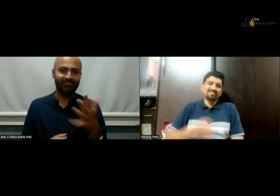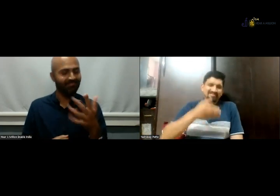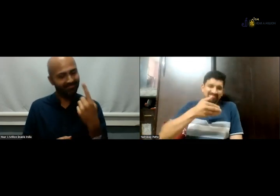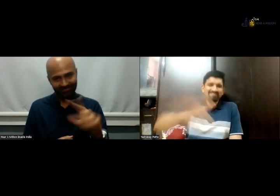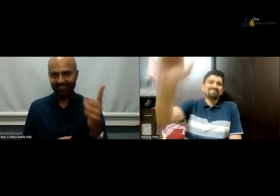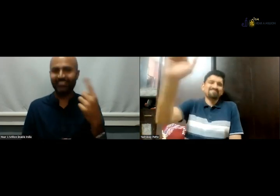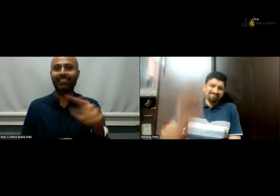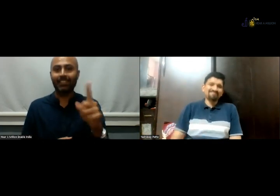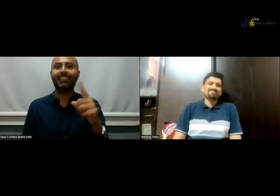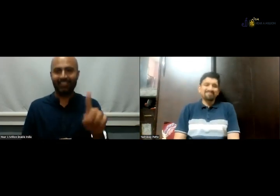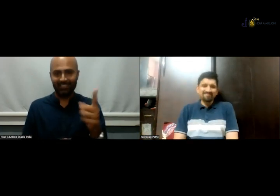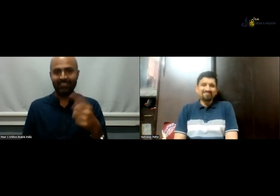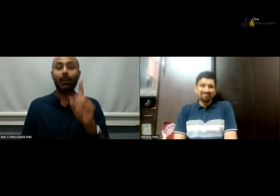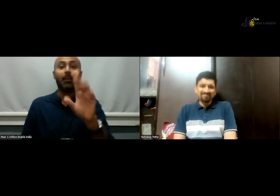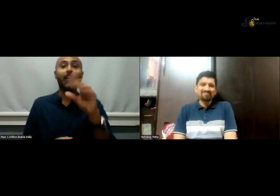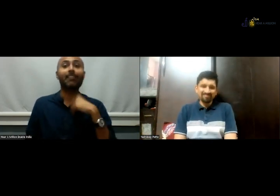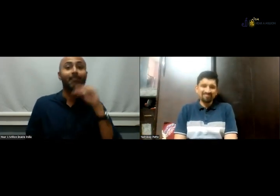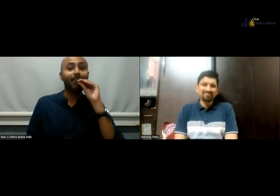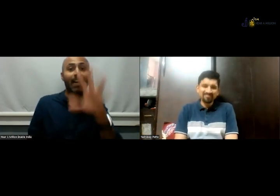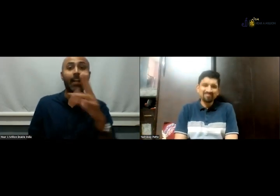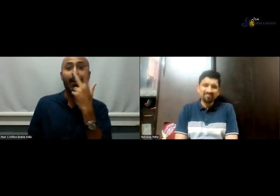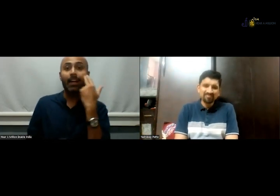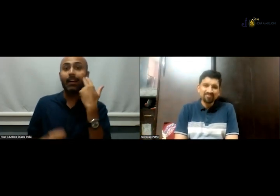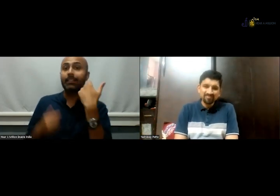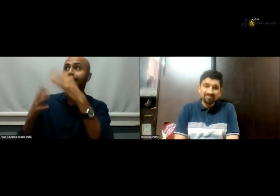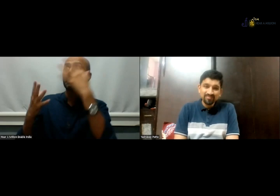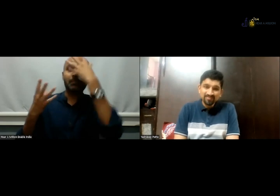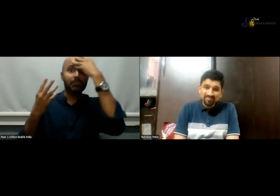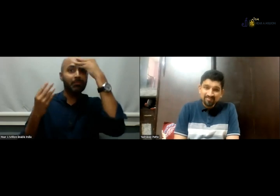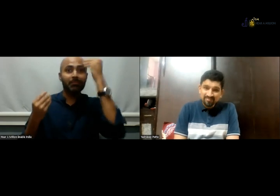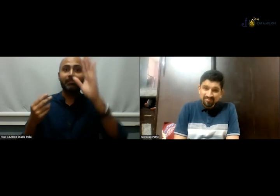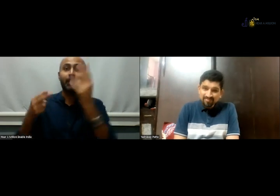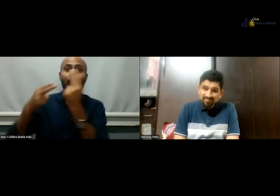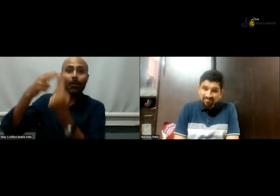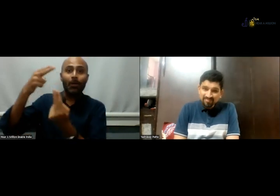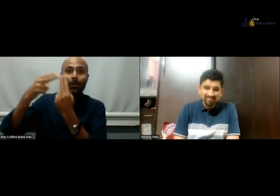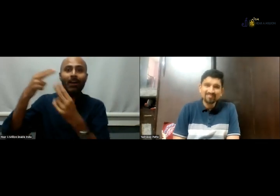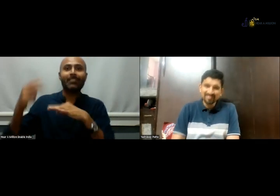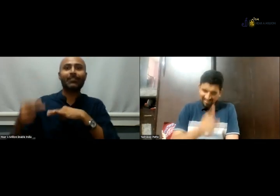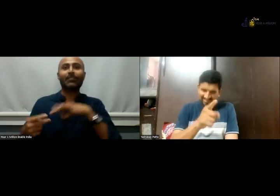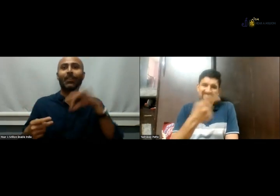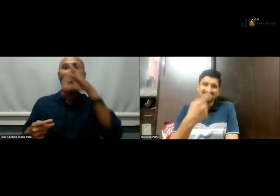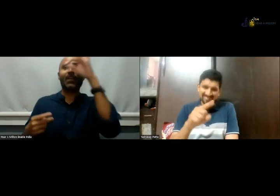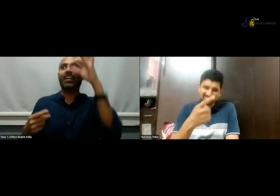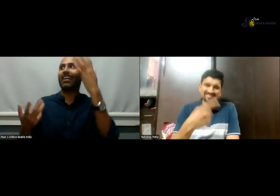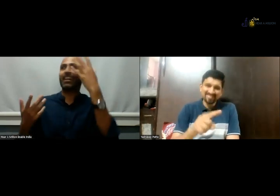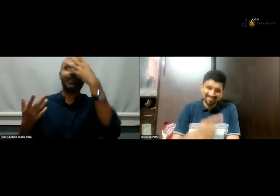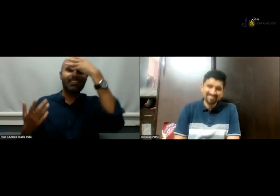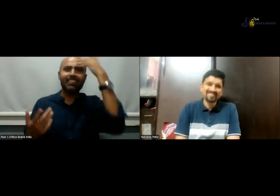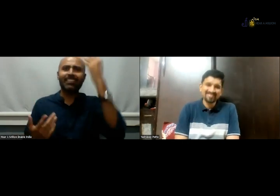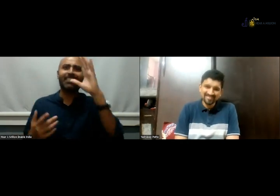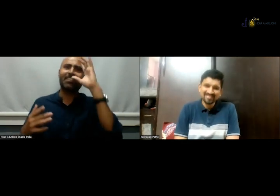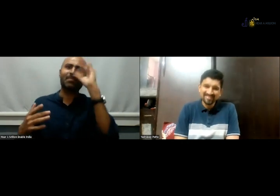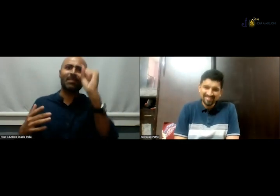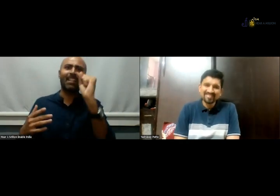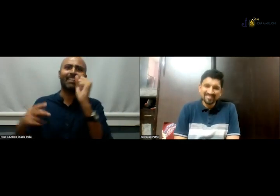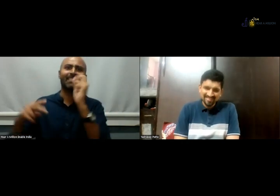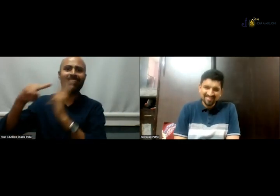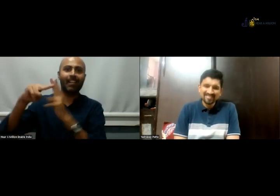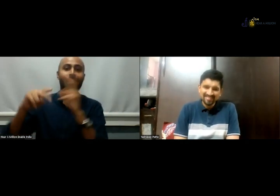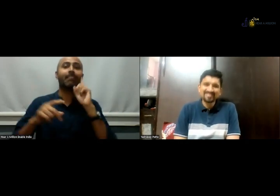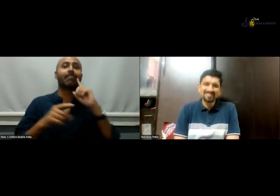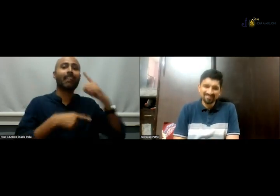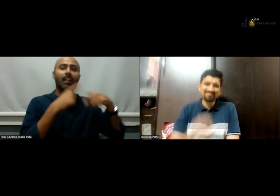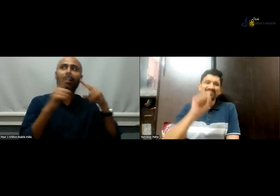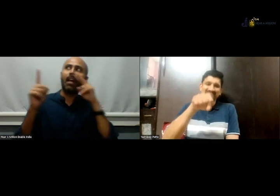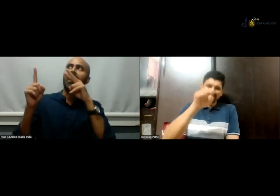Yeah, do not give up, and just keep going, and just make your dream come true. Yes, Tushar here, that